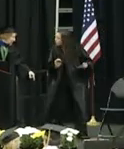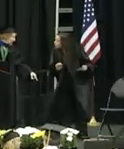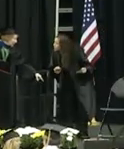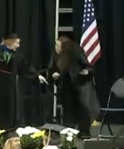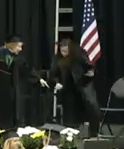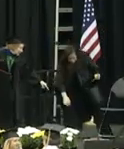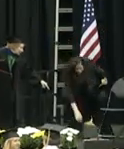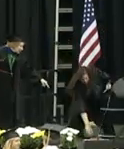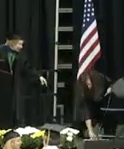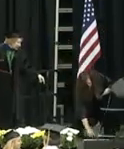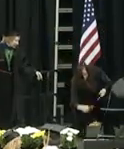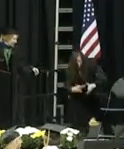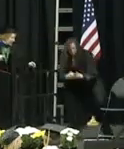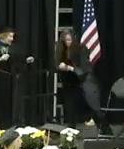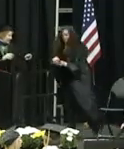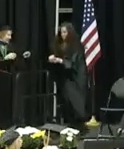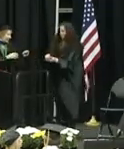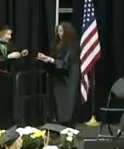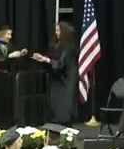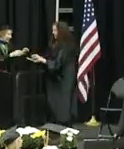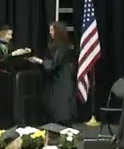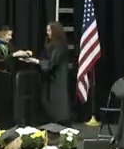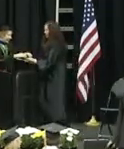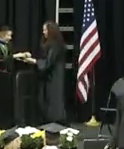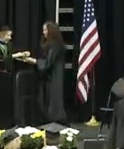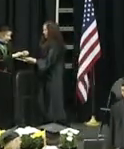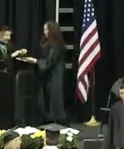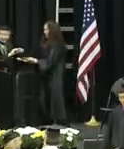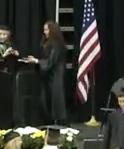Matthew Loberg.